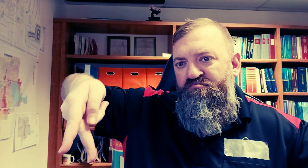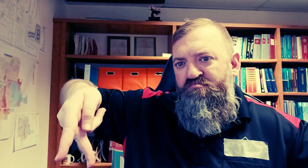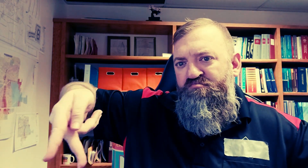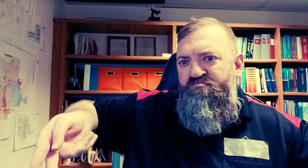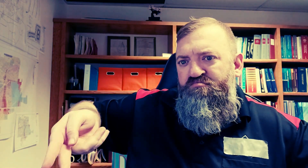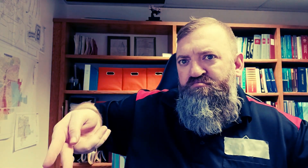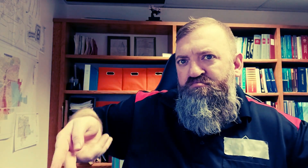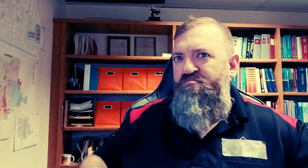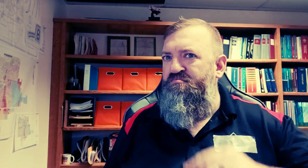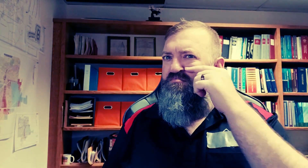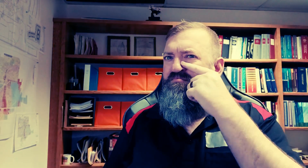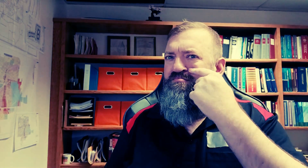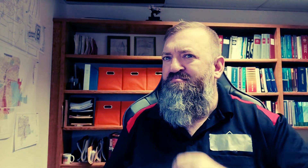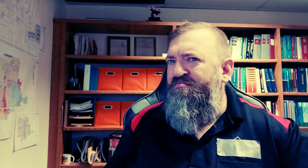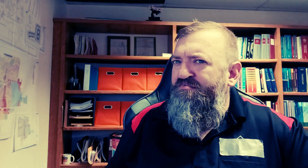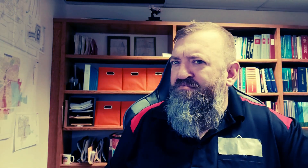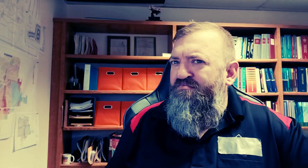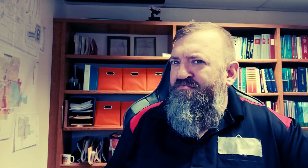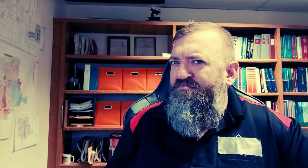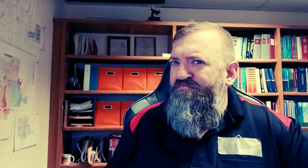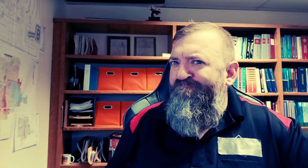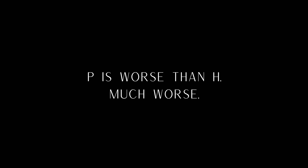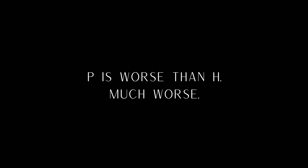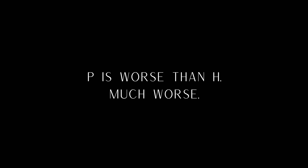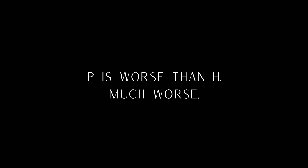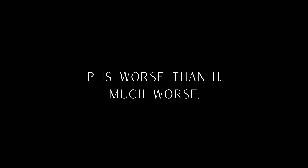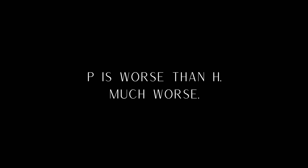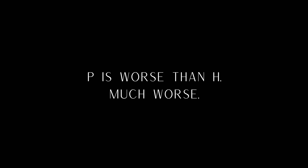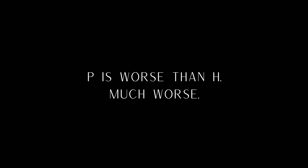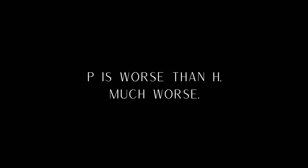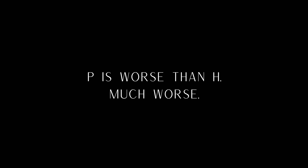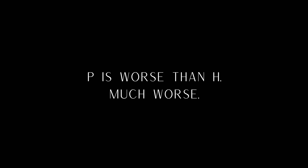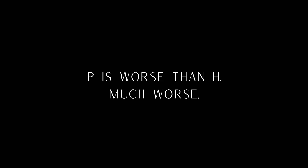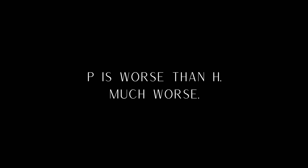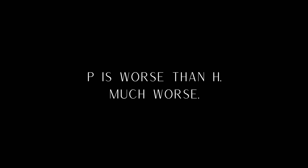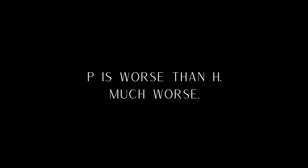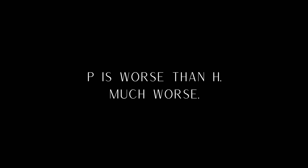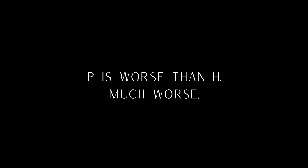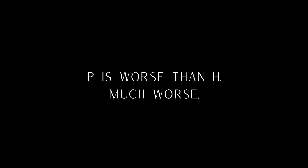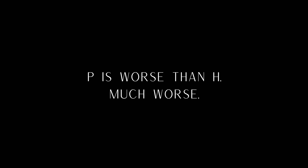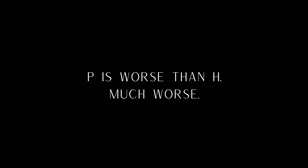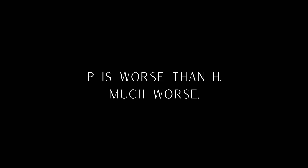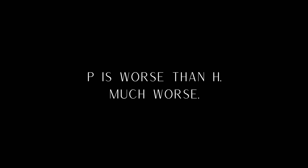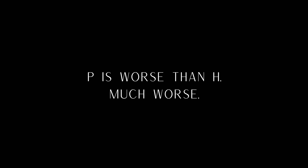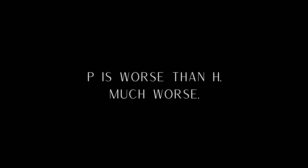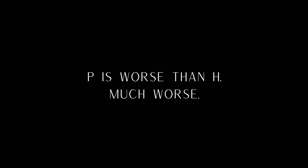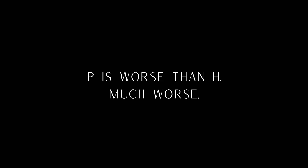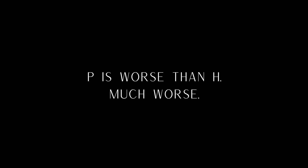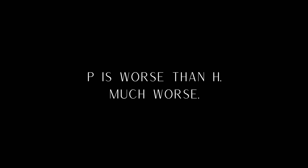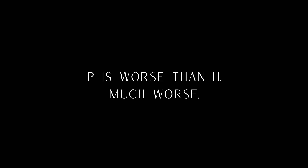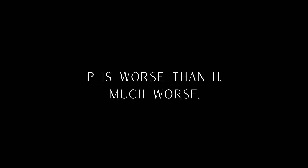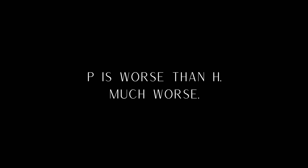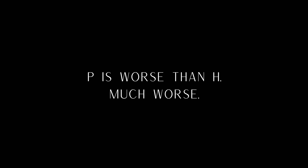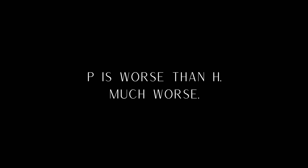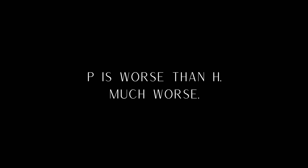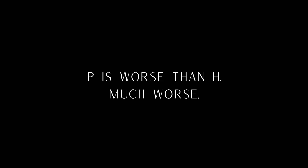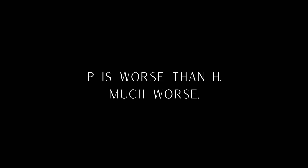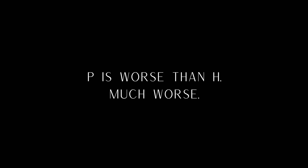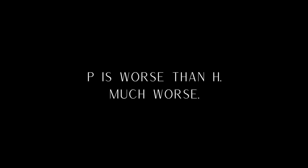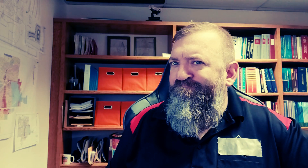running into in attempt 1. I was feeling that something was definitely not right, specifically with the letter